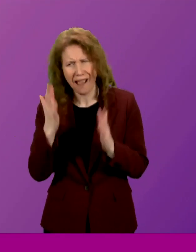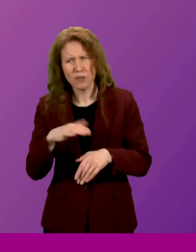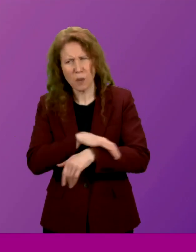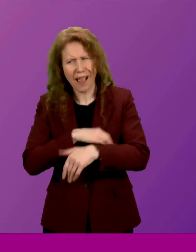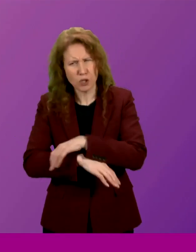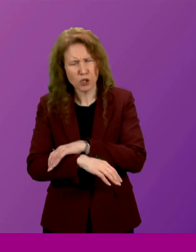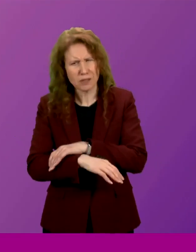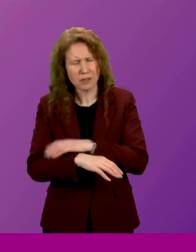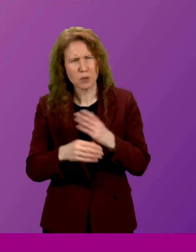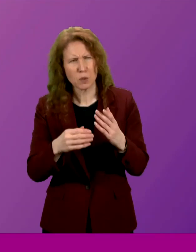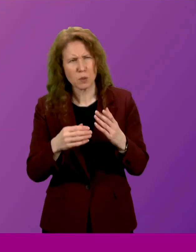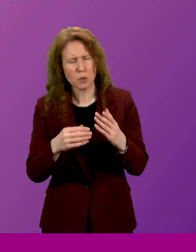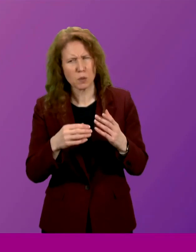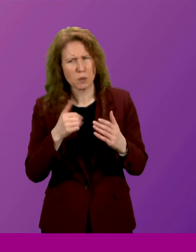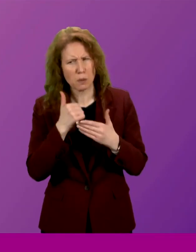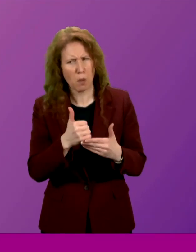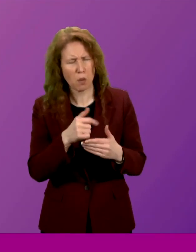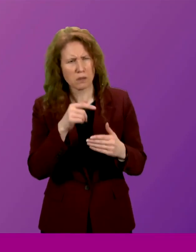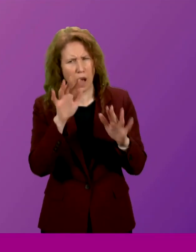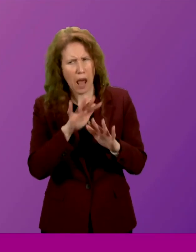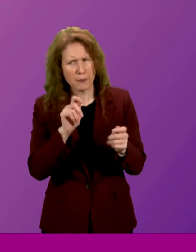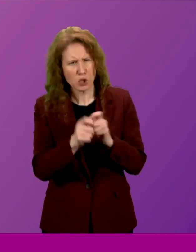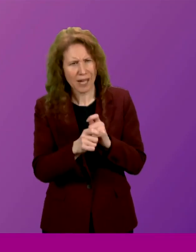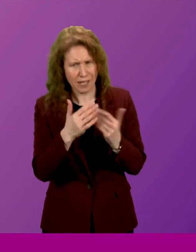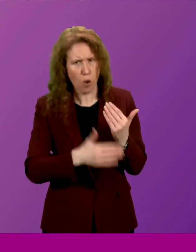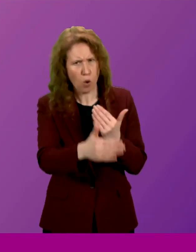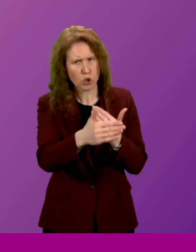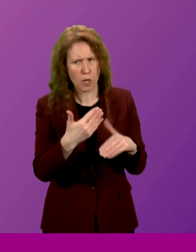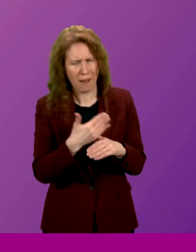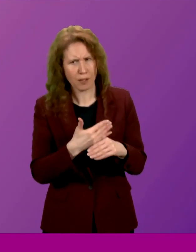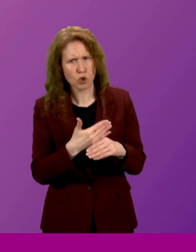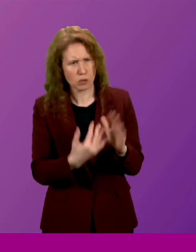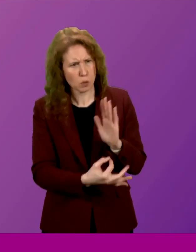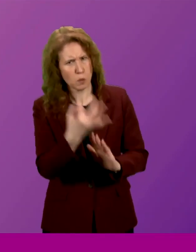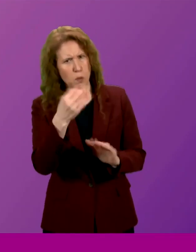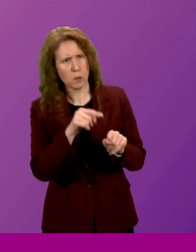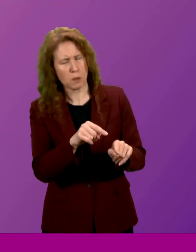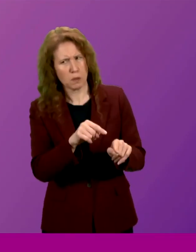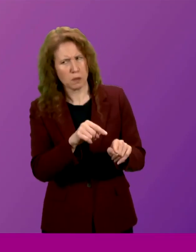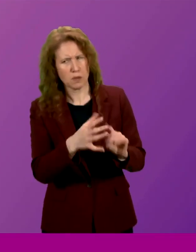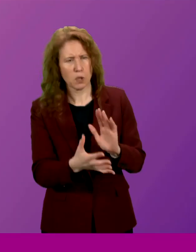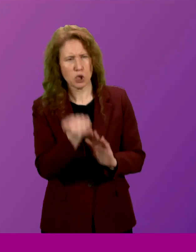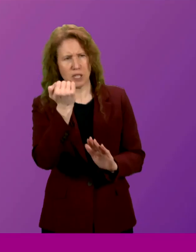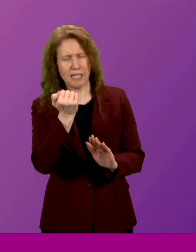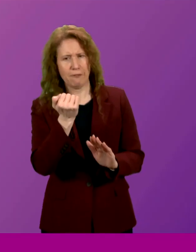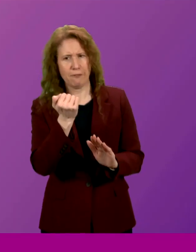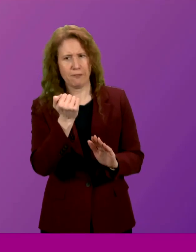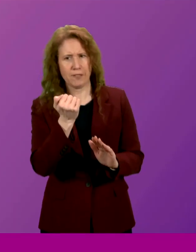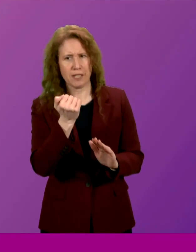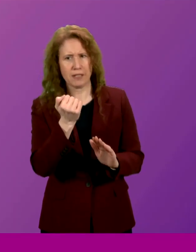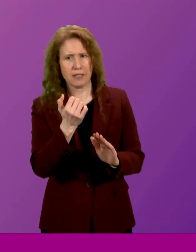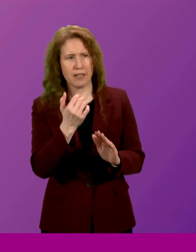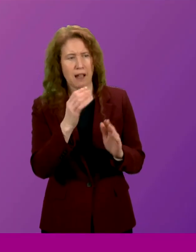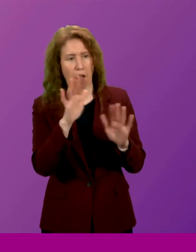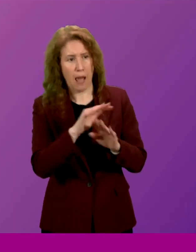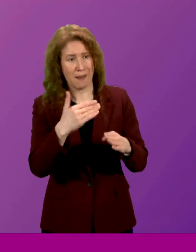action to the long-term action that is required to achieve climate change, to